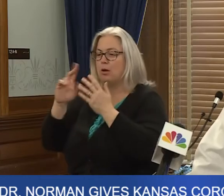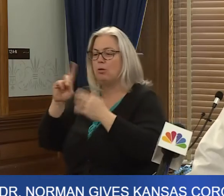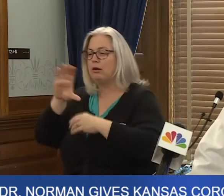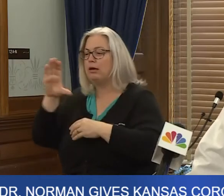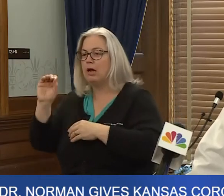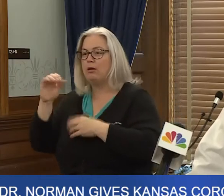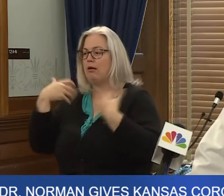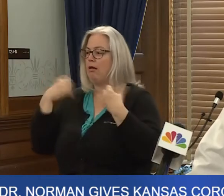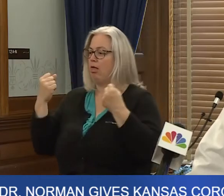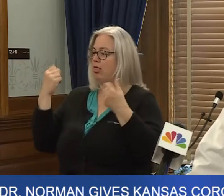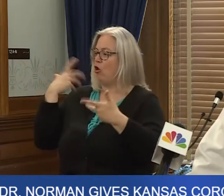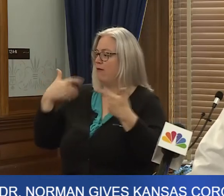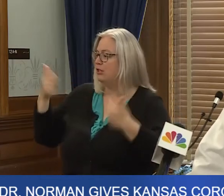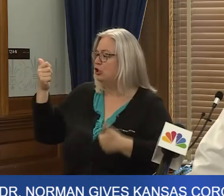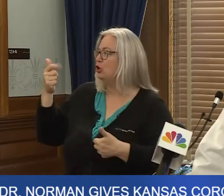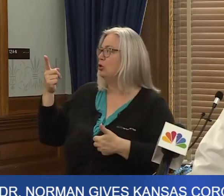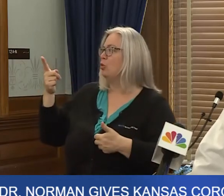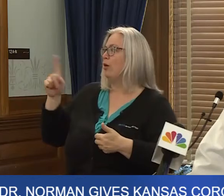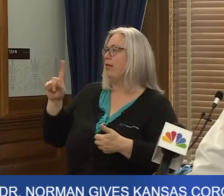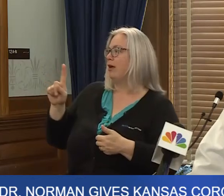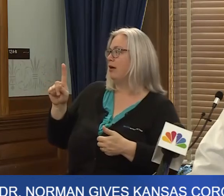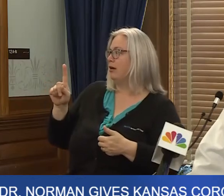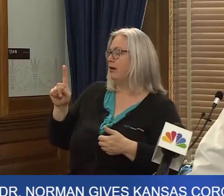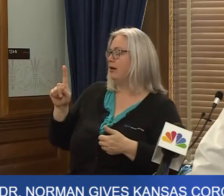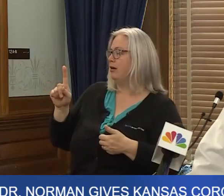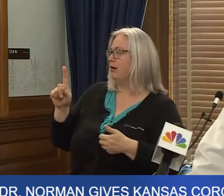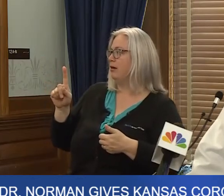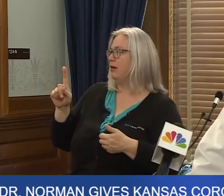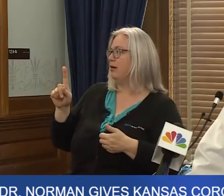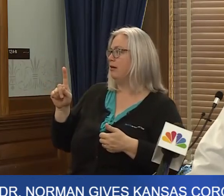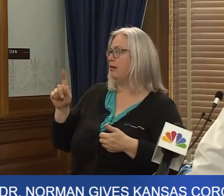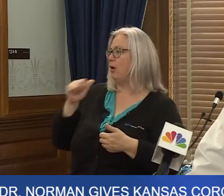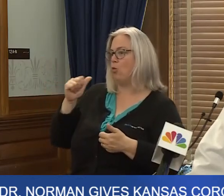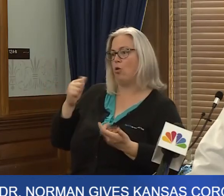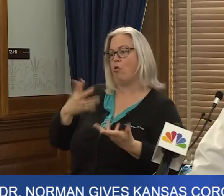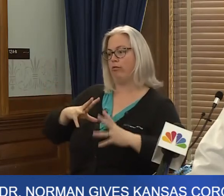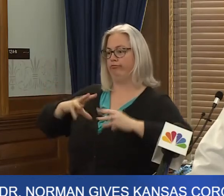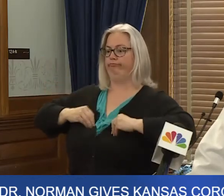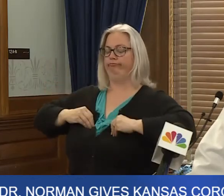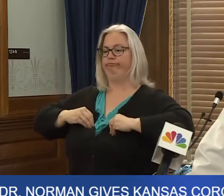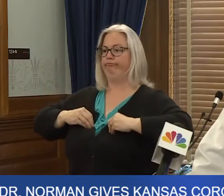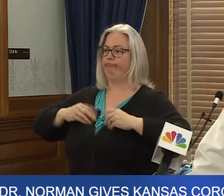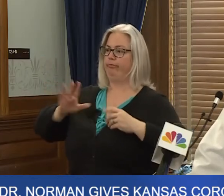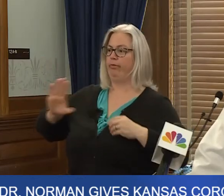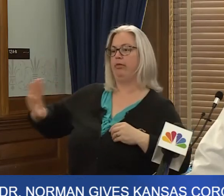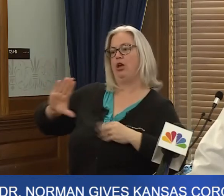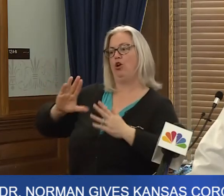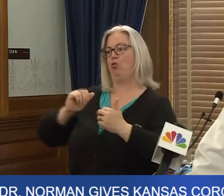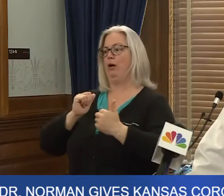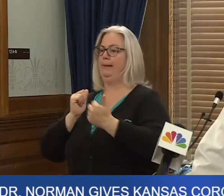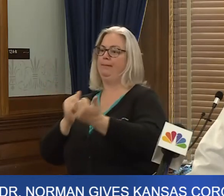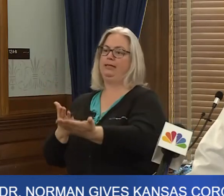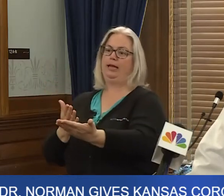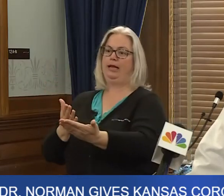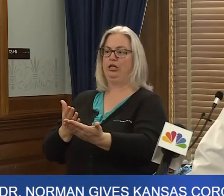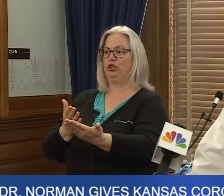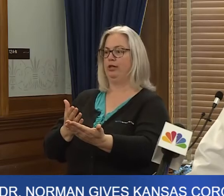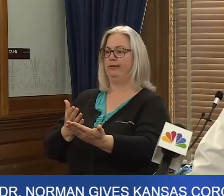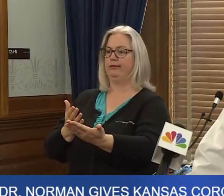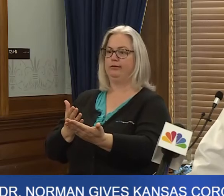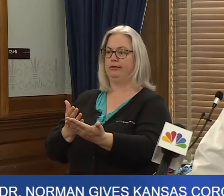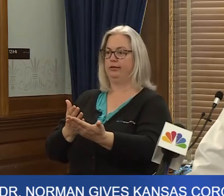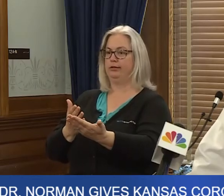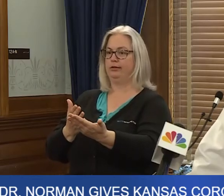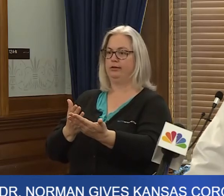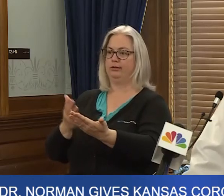officers will not stand for having their recommendations accepted by